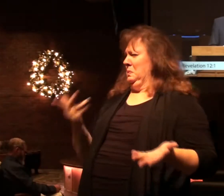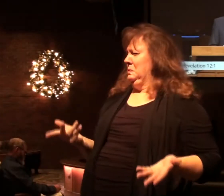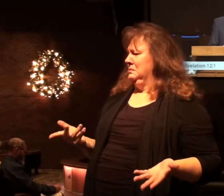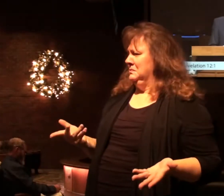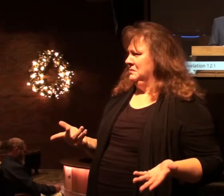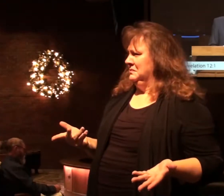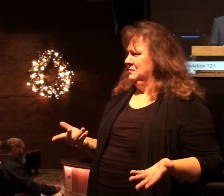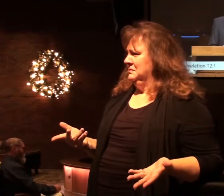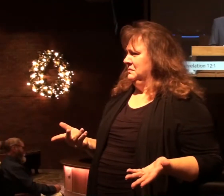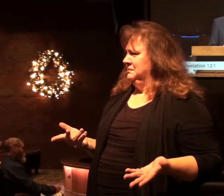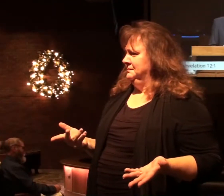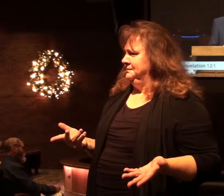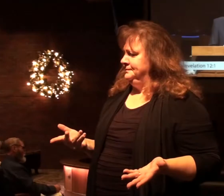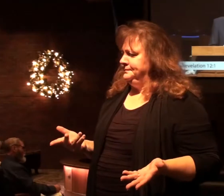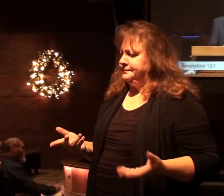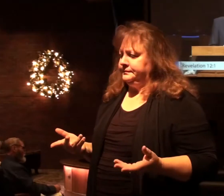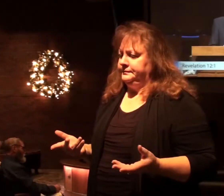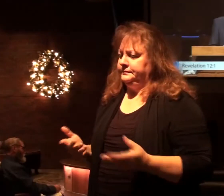woman.